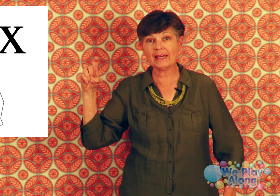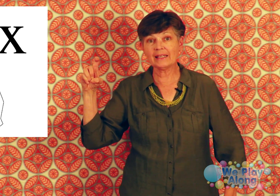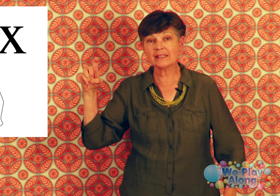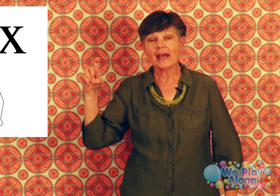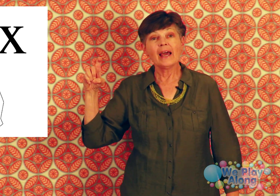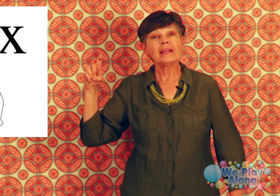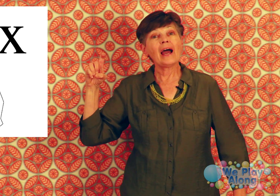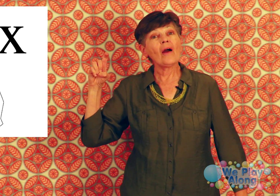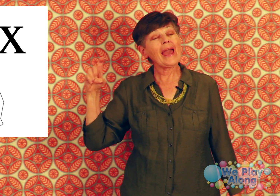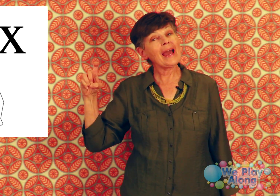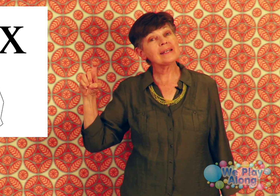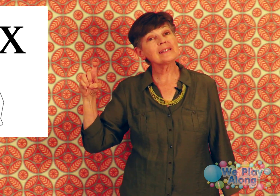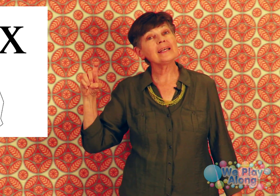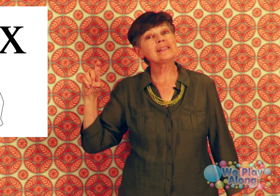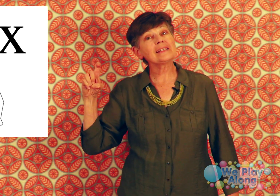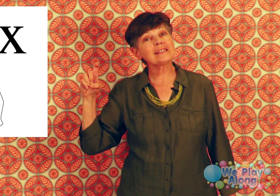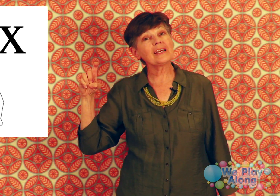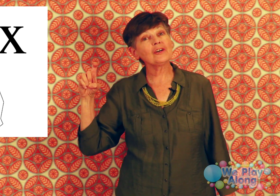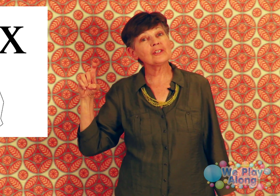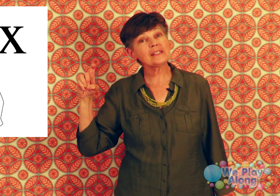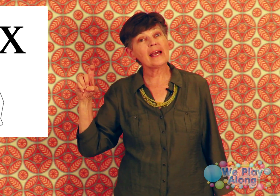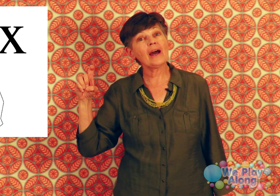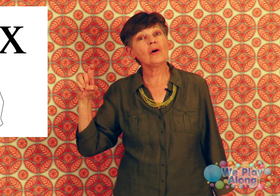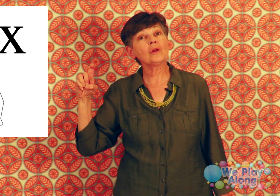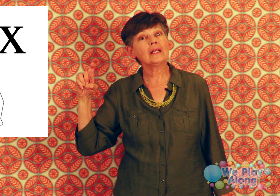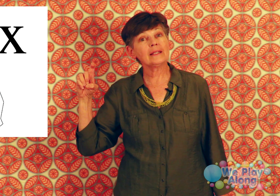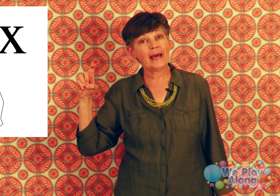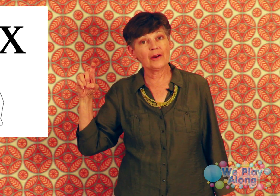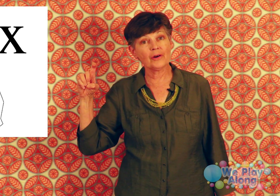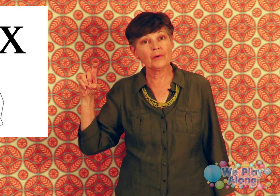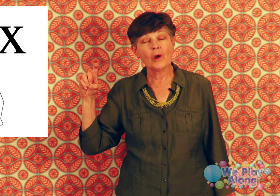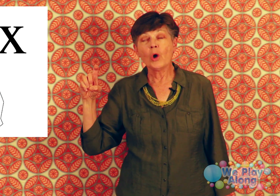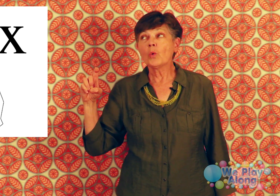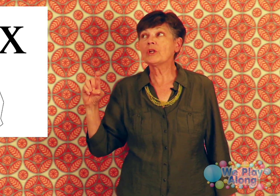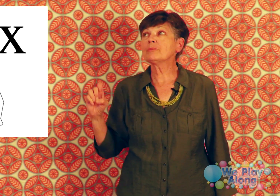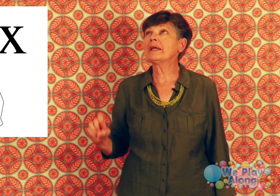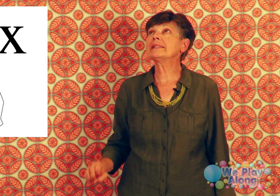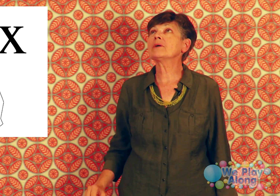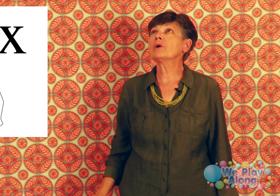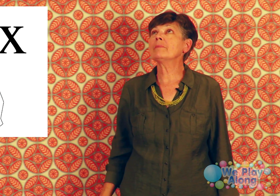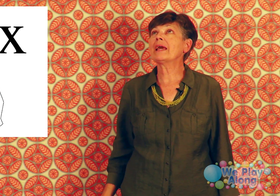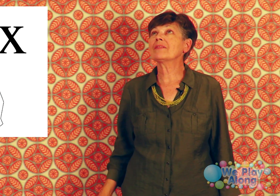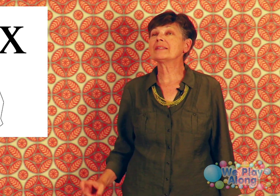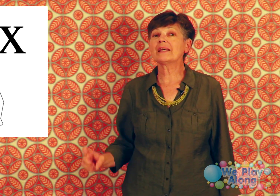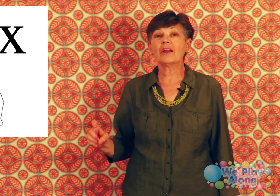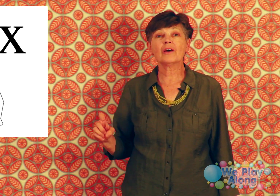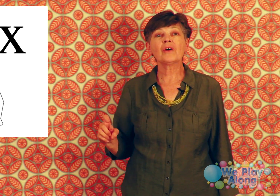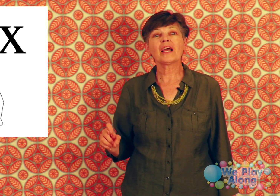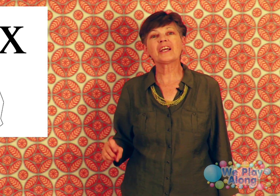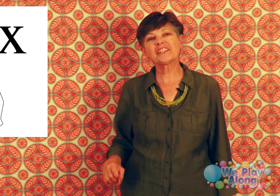this. Now X is a single sound letter, which means it would make the sound of